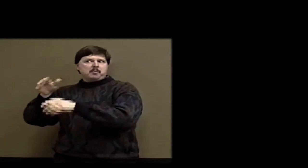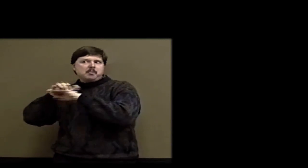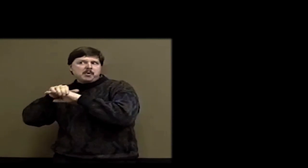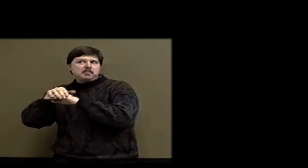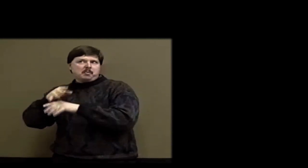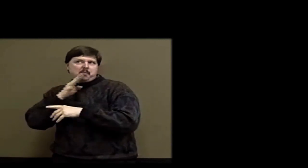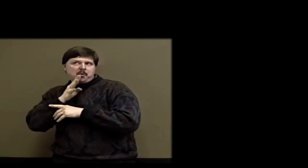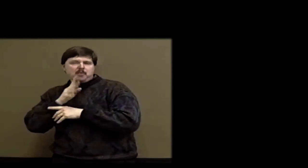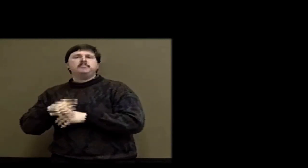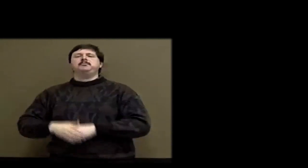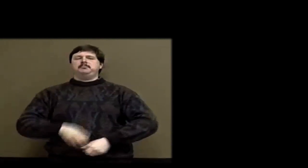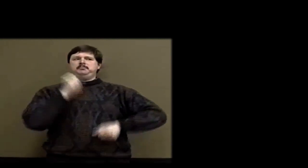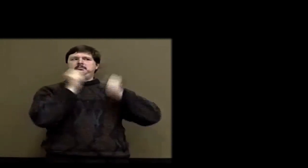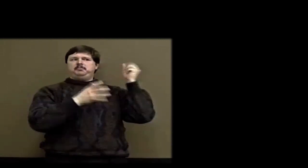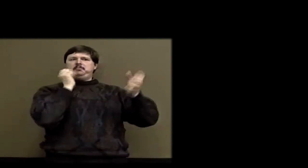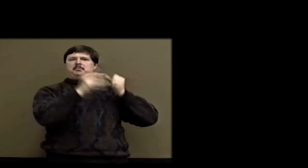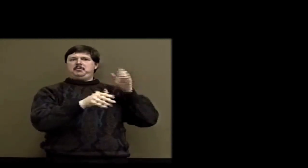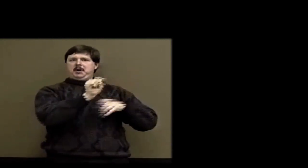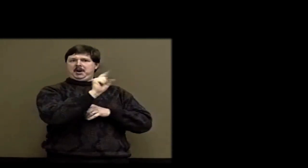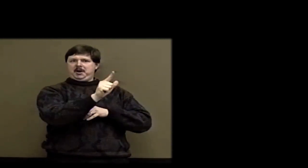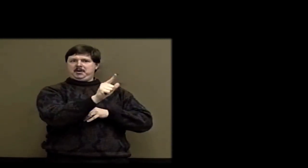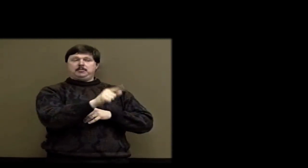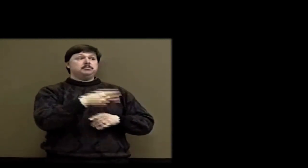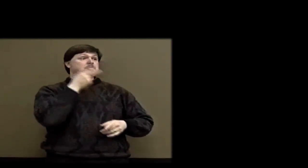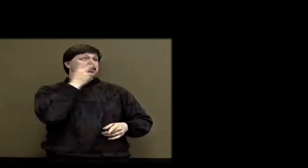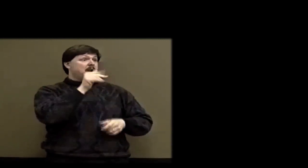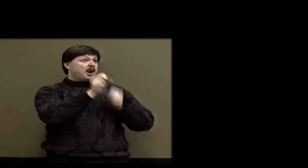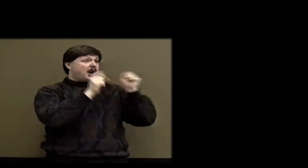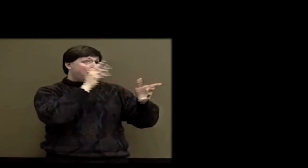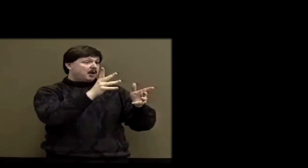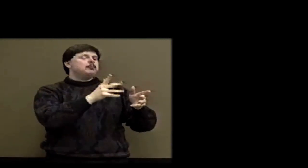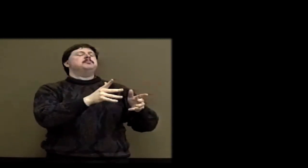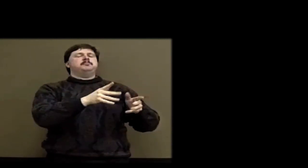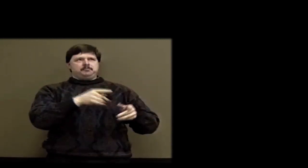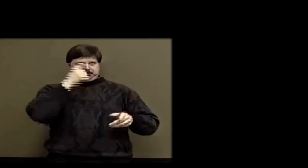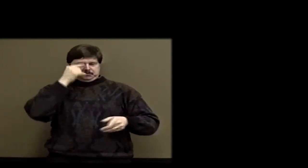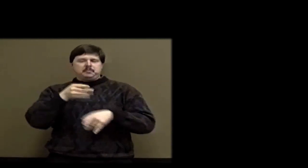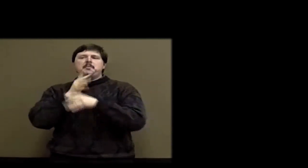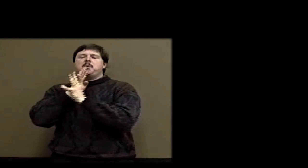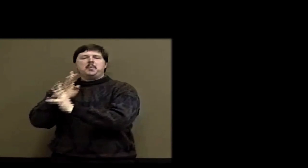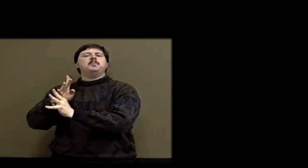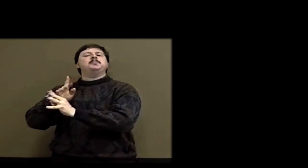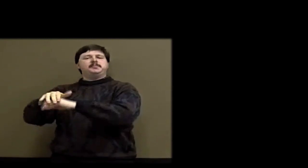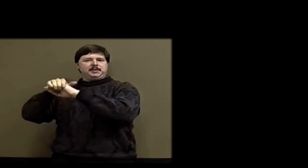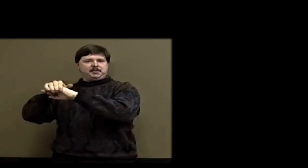and produce American Sign Language. I am also able to see American Sign Language and understand the meaning.